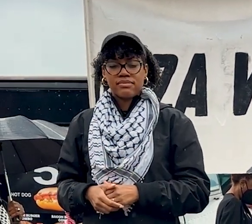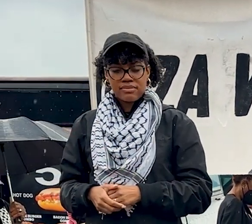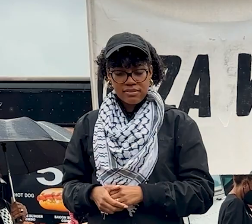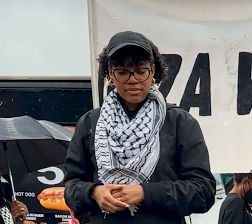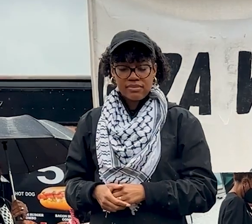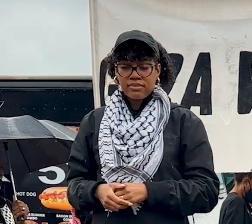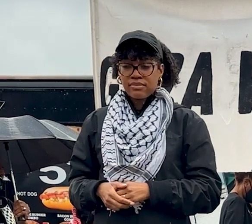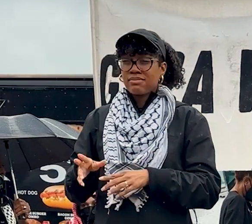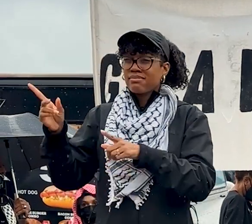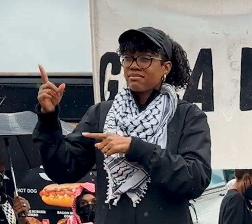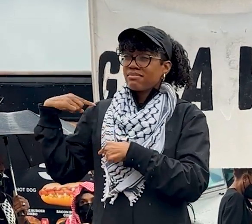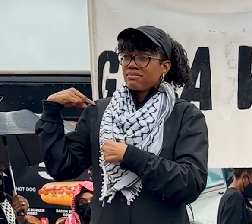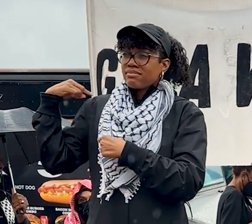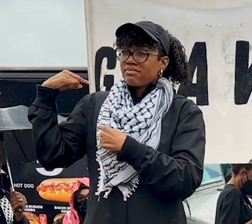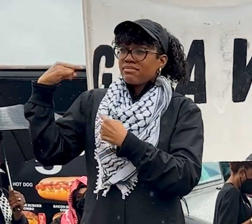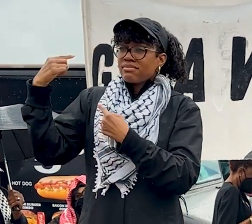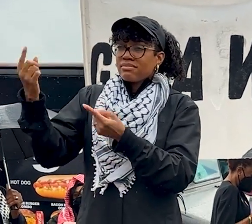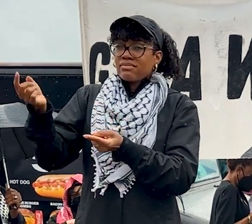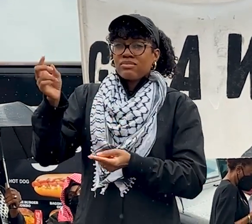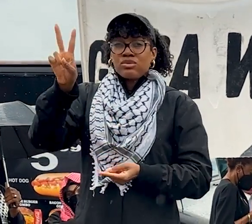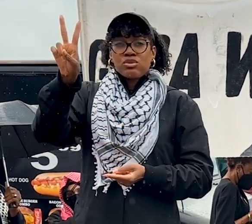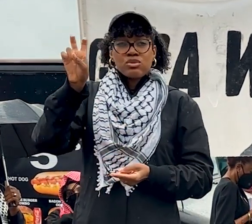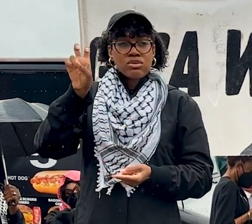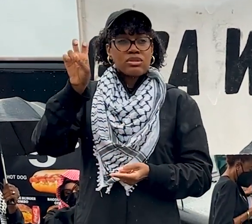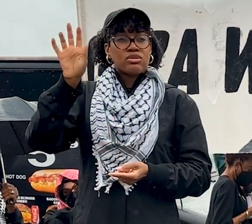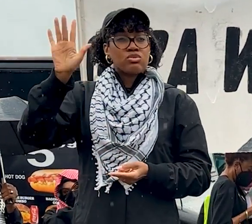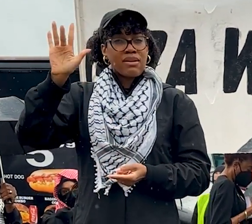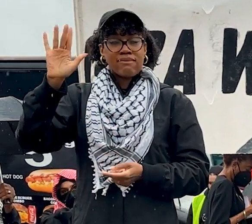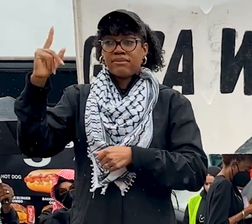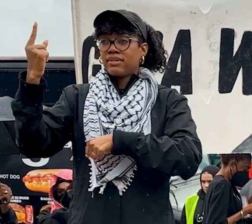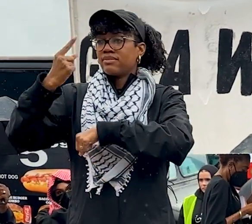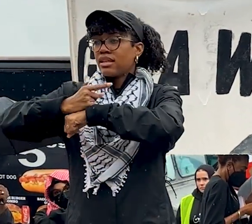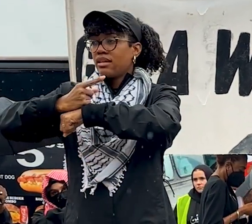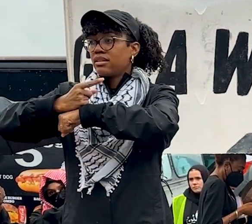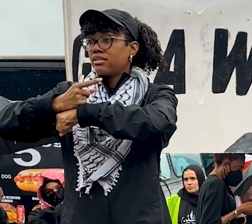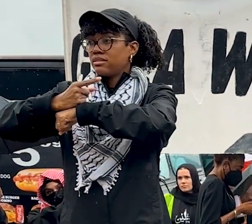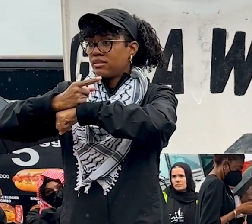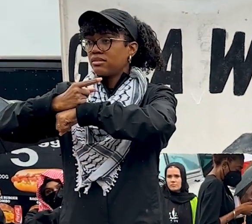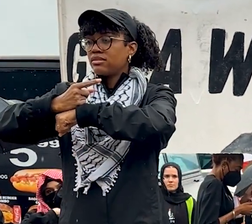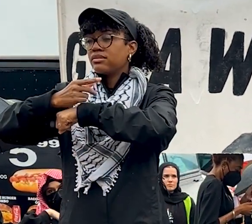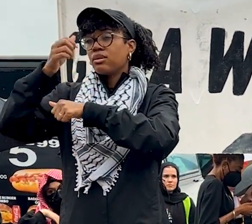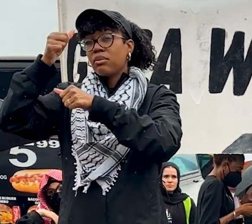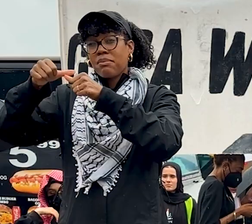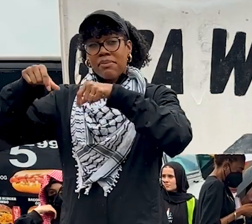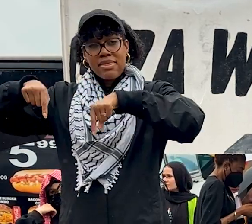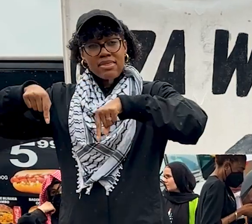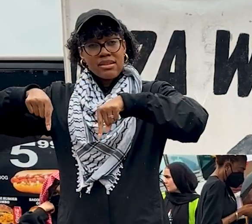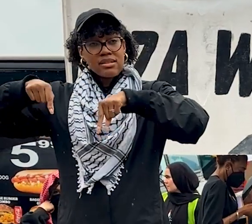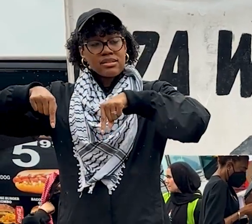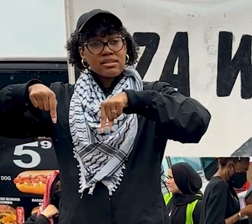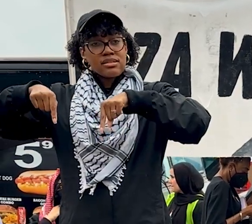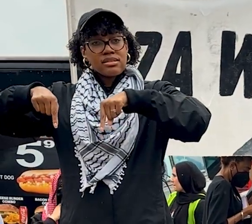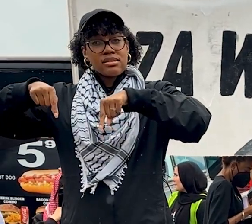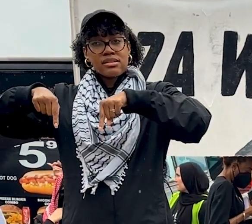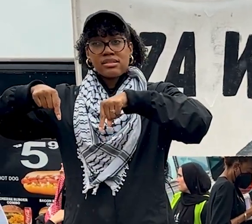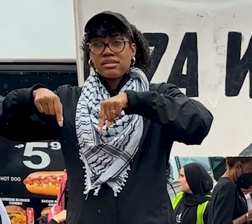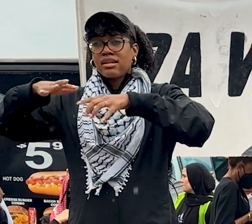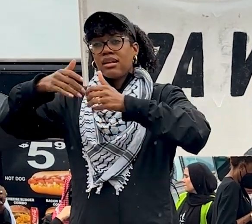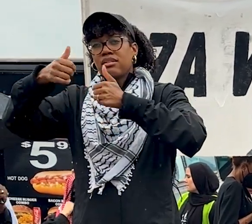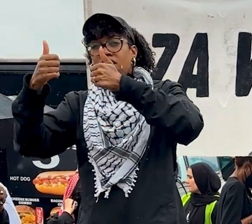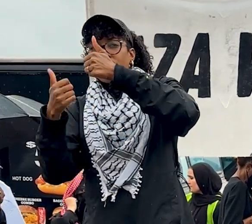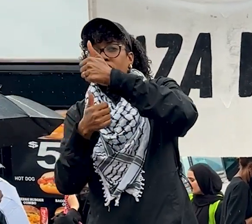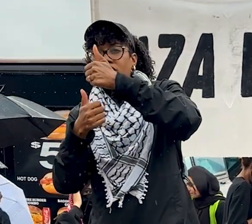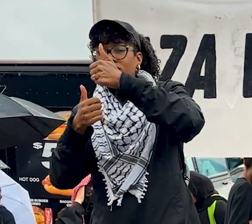For the past 225 days, but remember this as part or to be within the context of